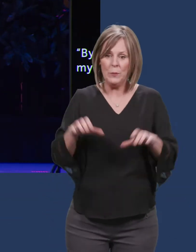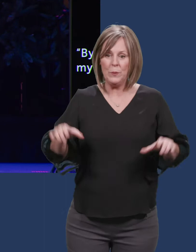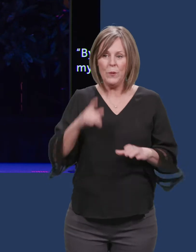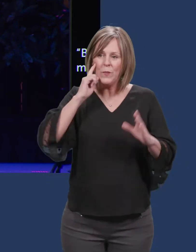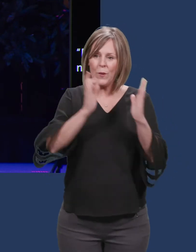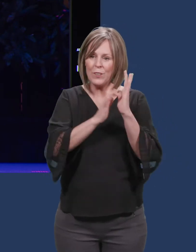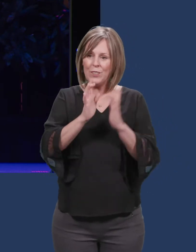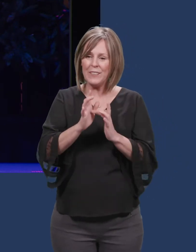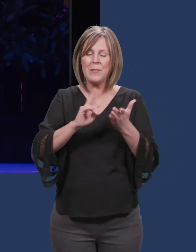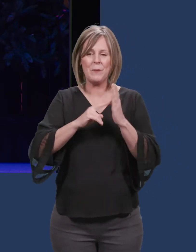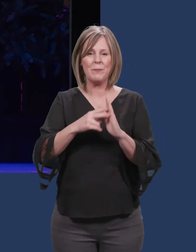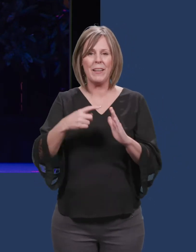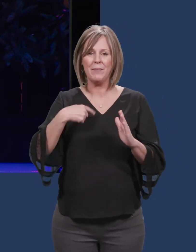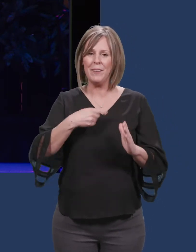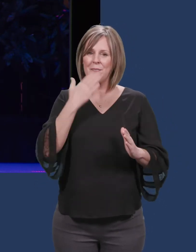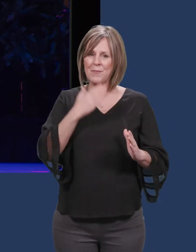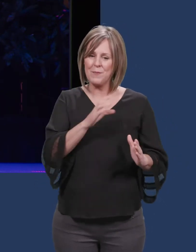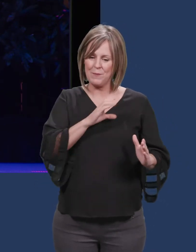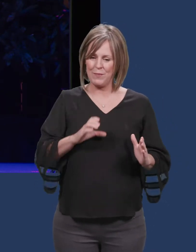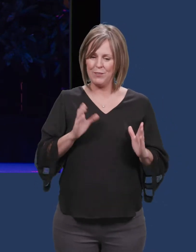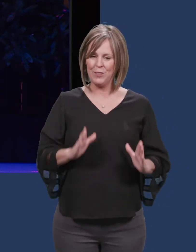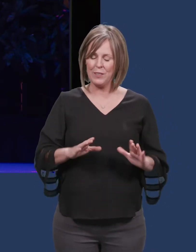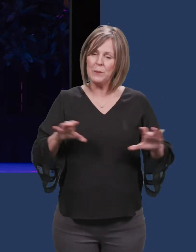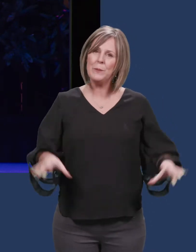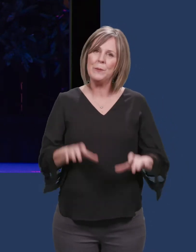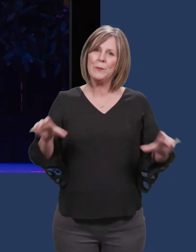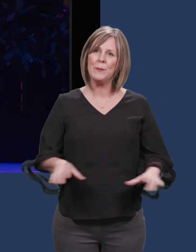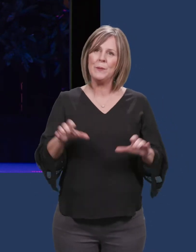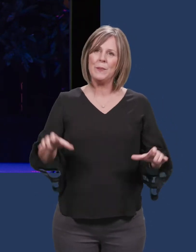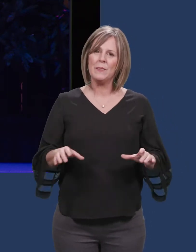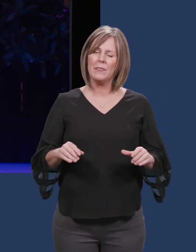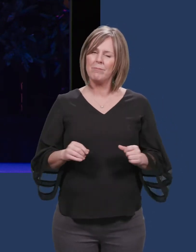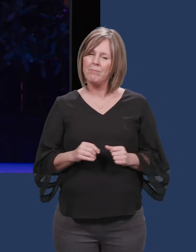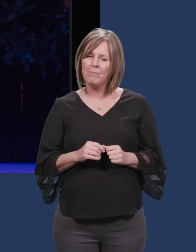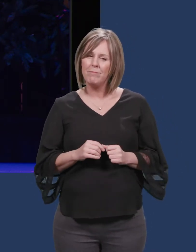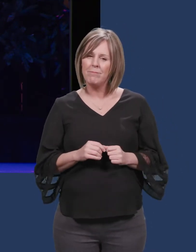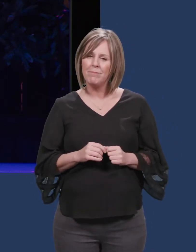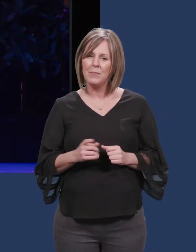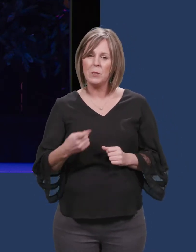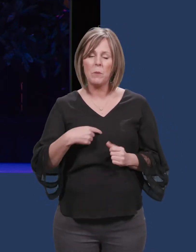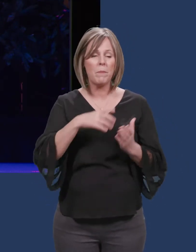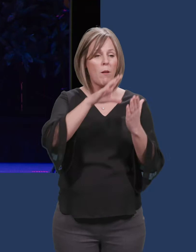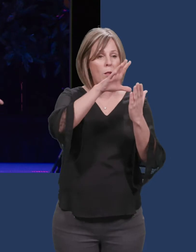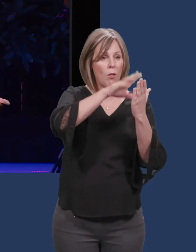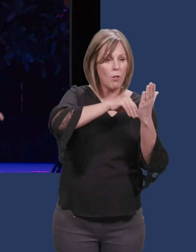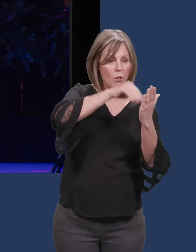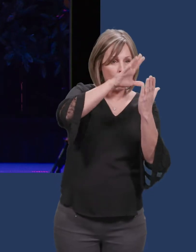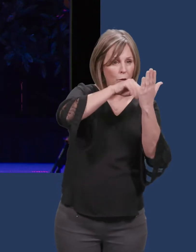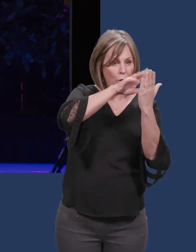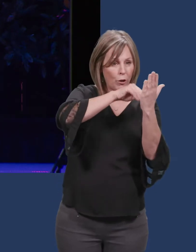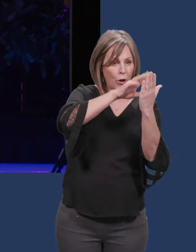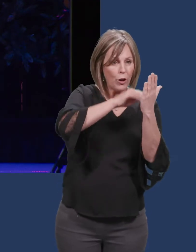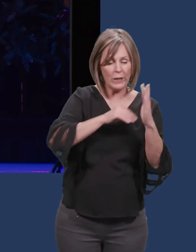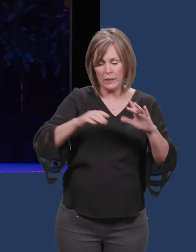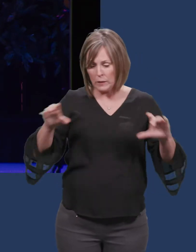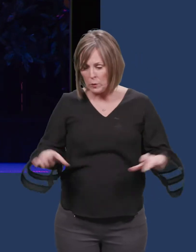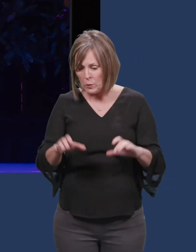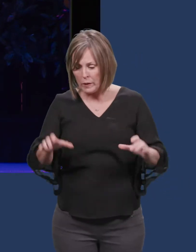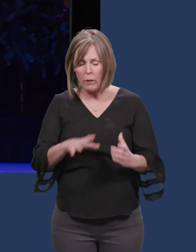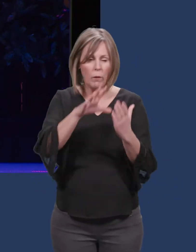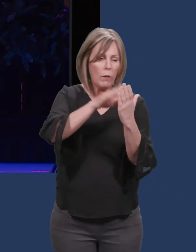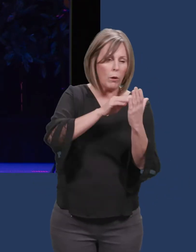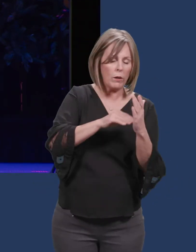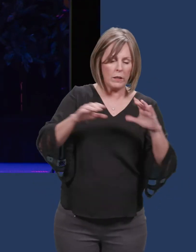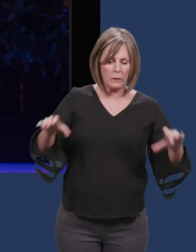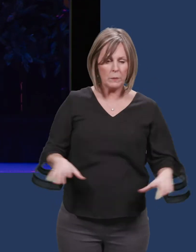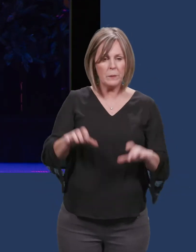who I told myself I was doing things for. So all my learning and doing and learning and doing and more learning,